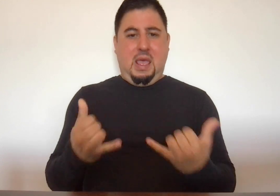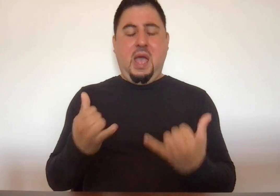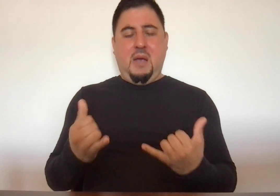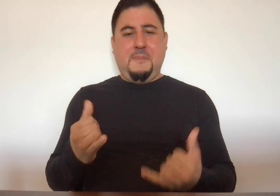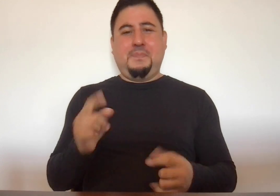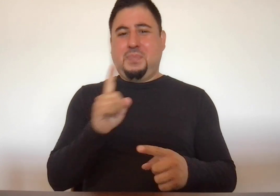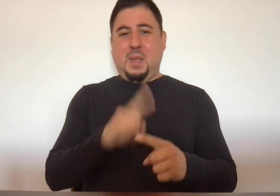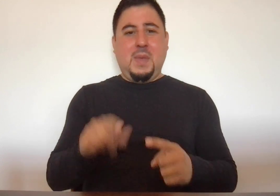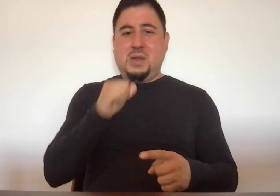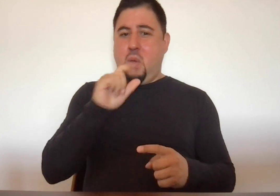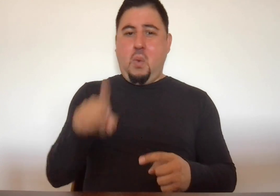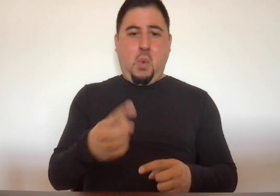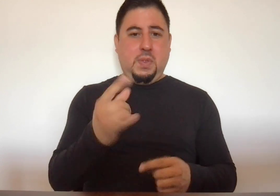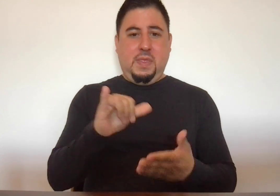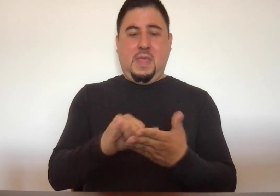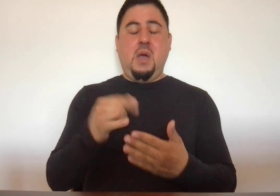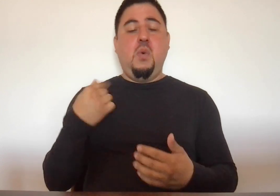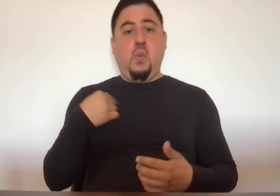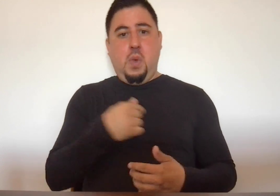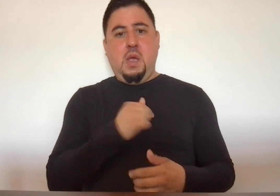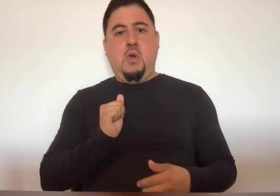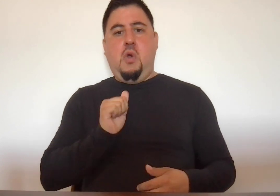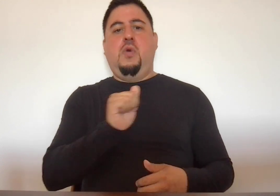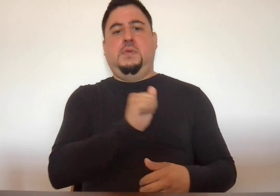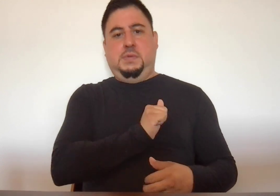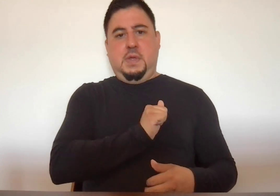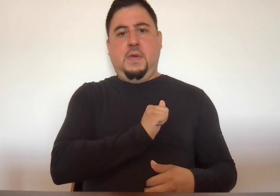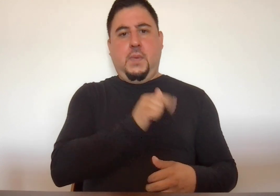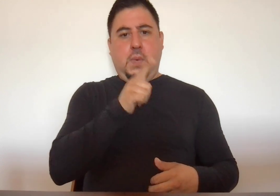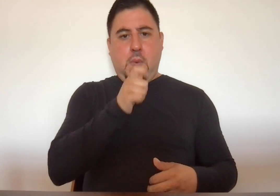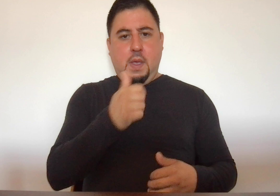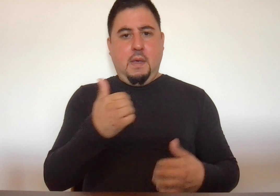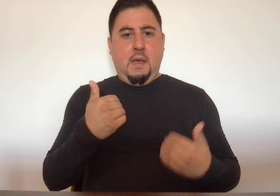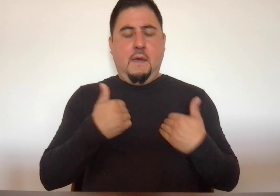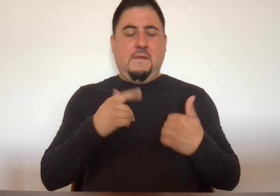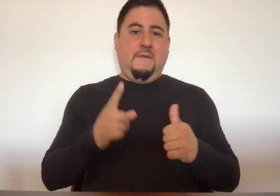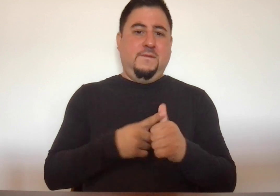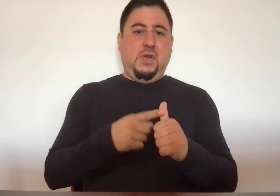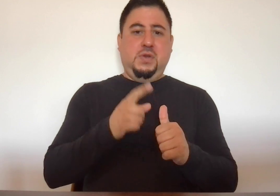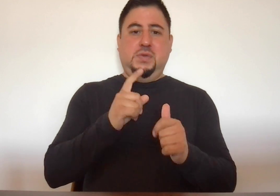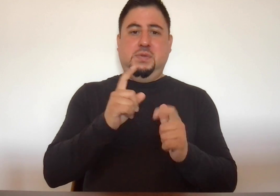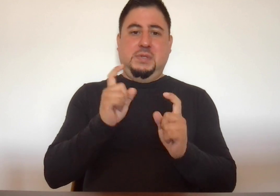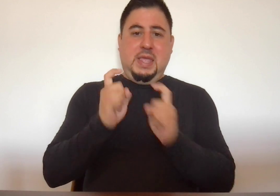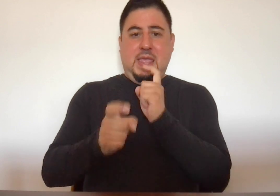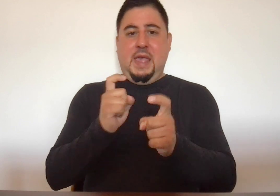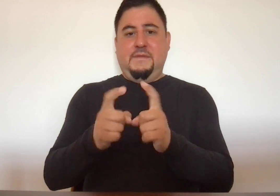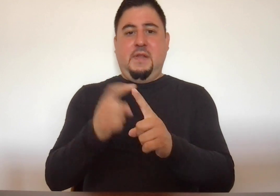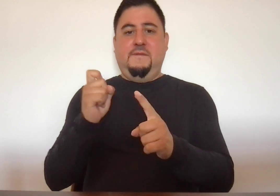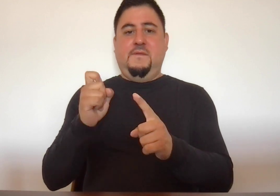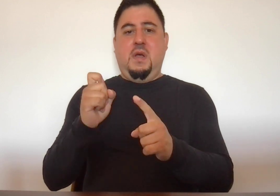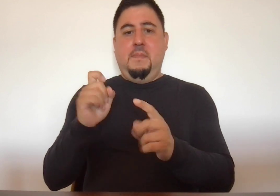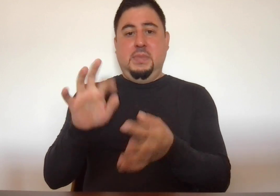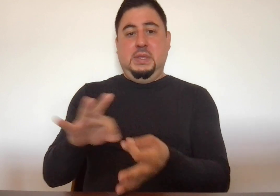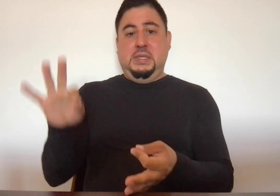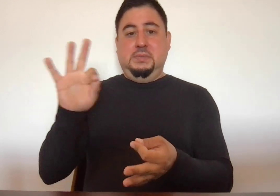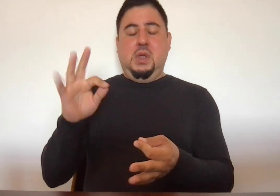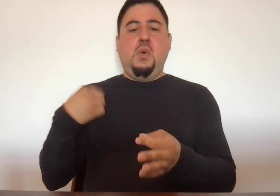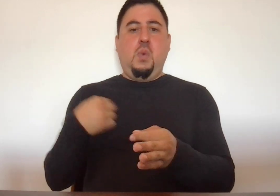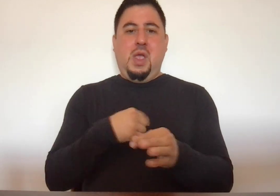only that, but we ourselves who have the first fruit of the Spirit, we also groan